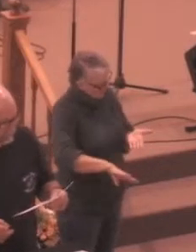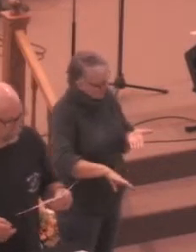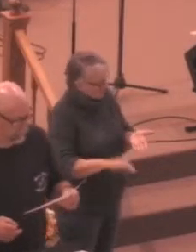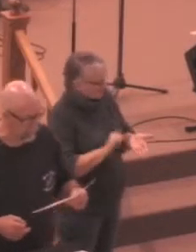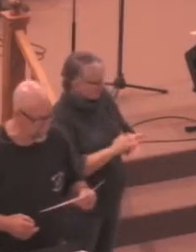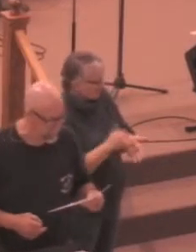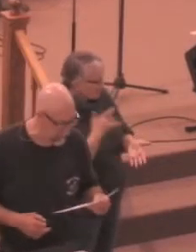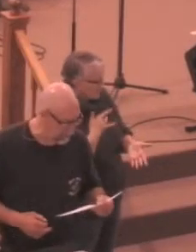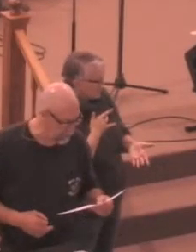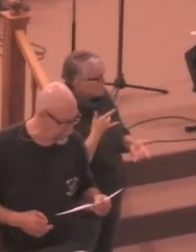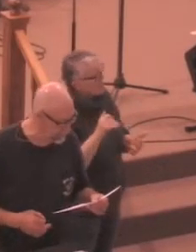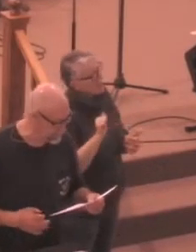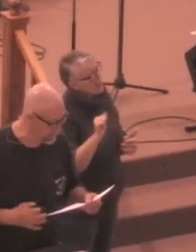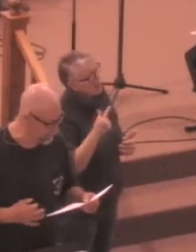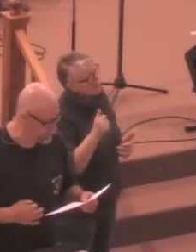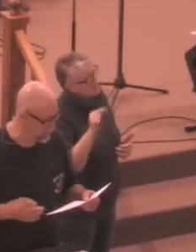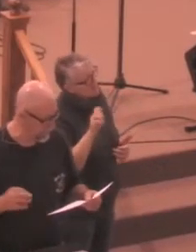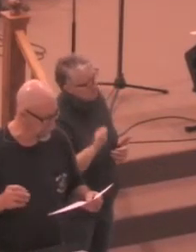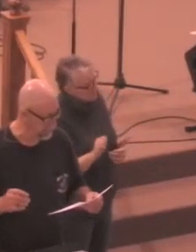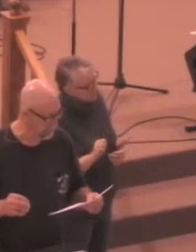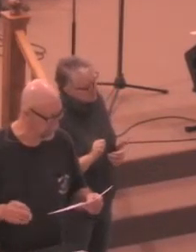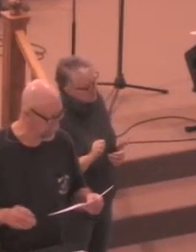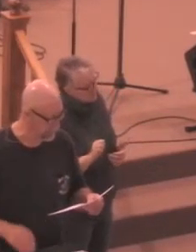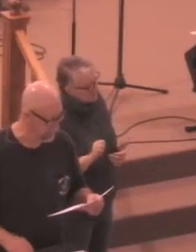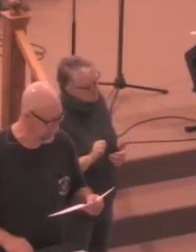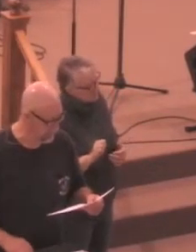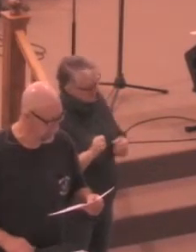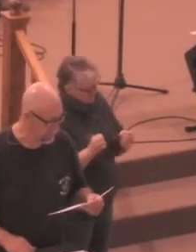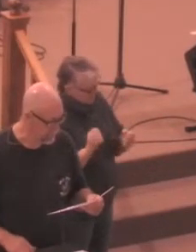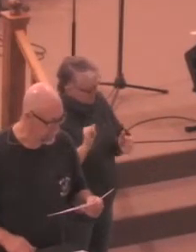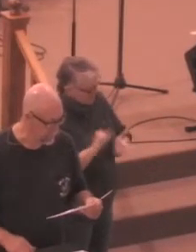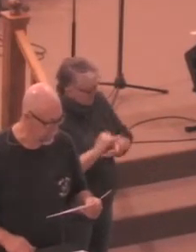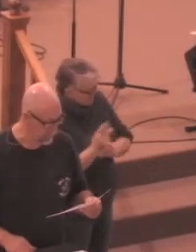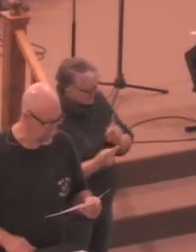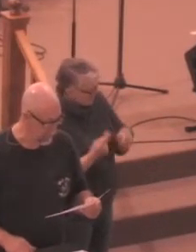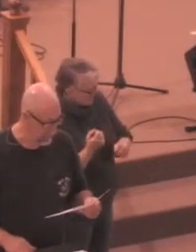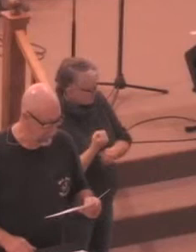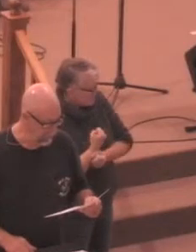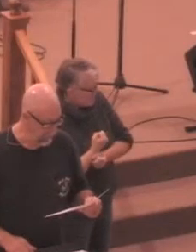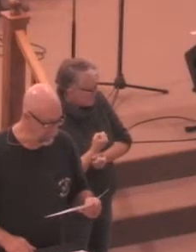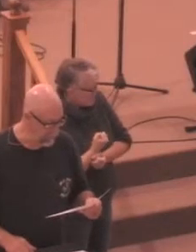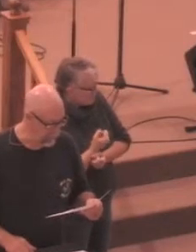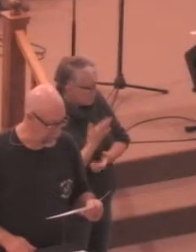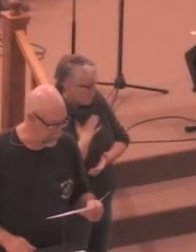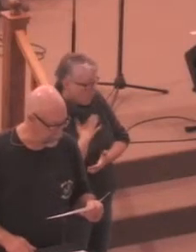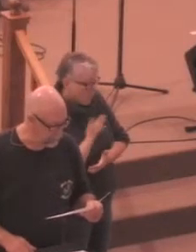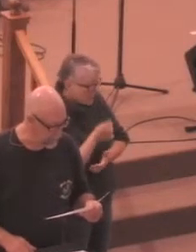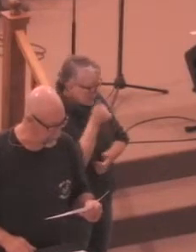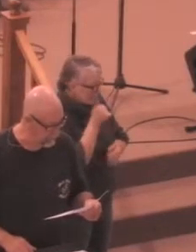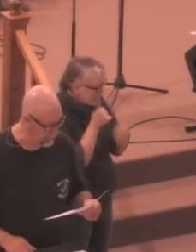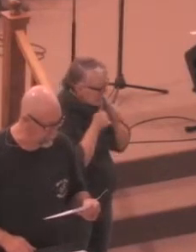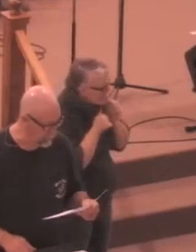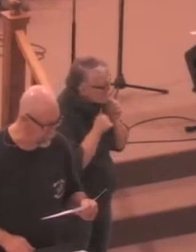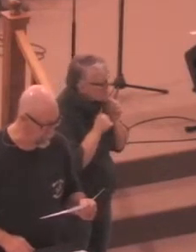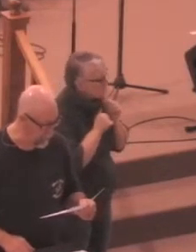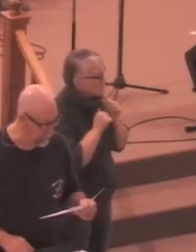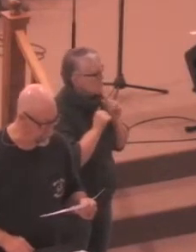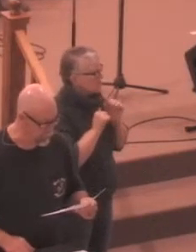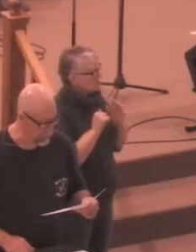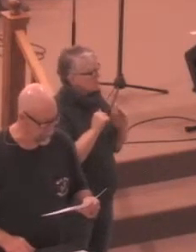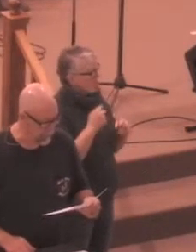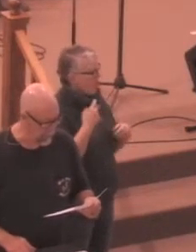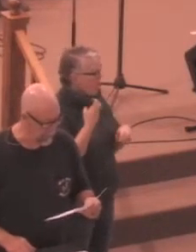love that voluntarily suffers inconvenience, discomfort, and even death for the benefit of another